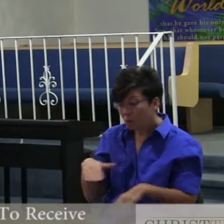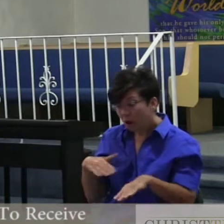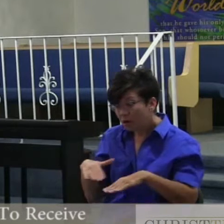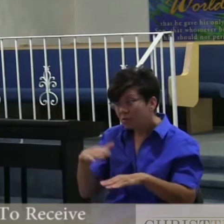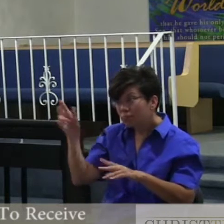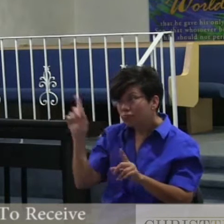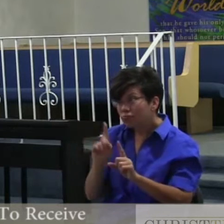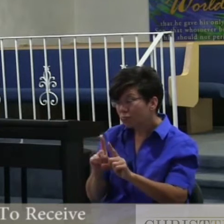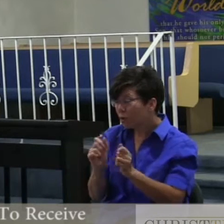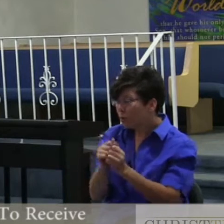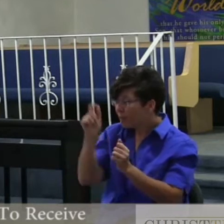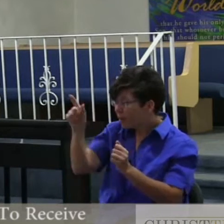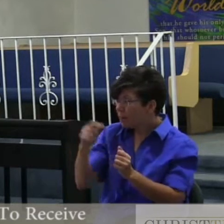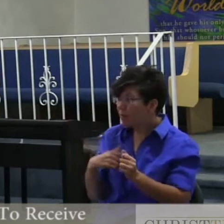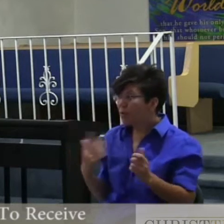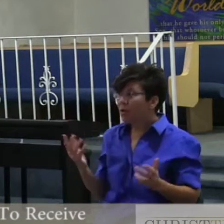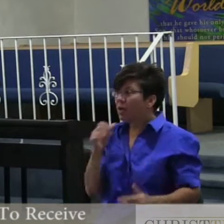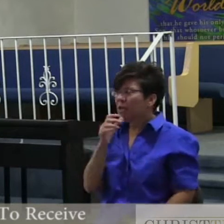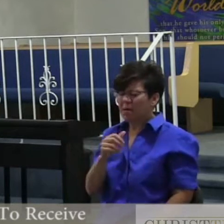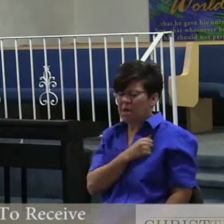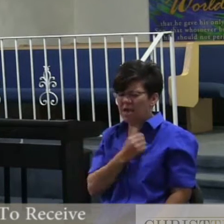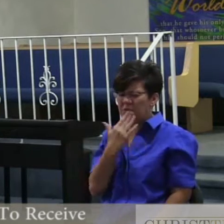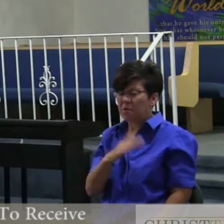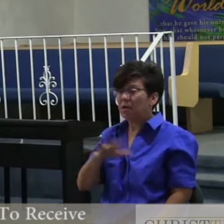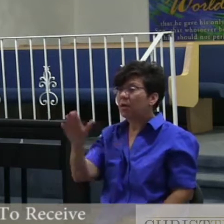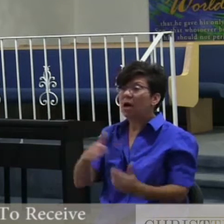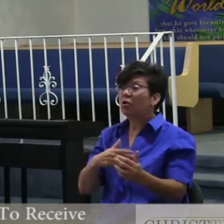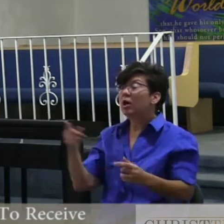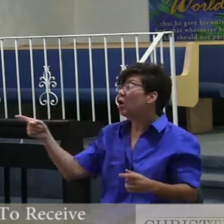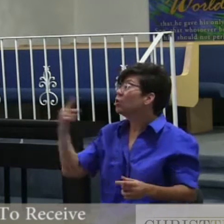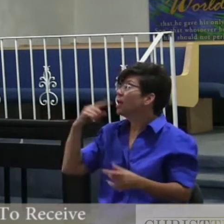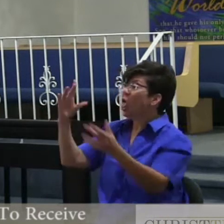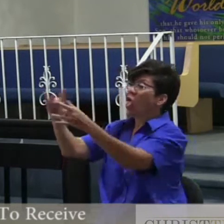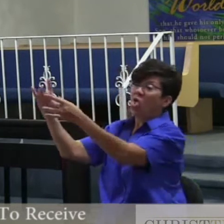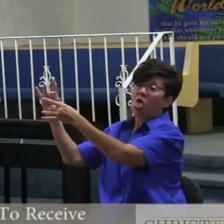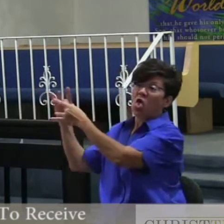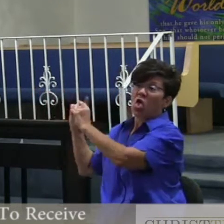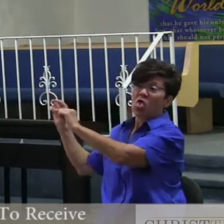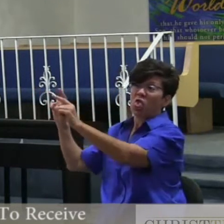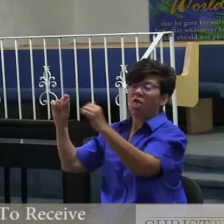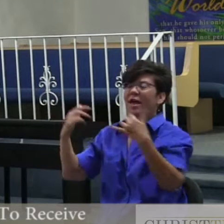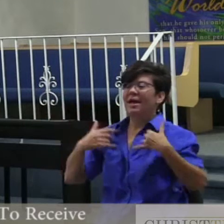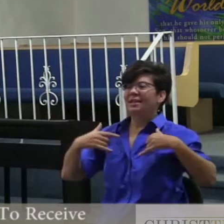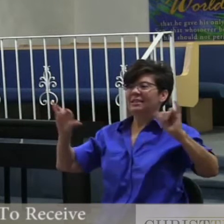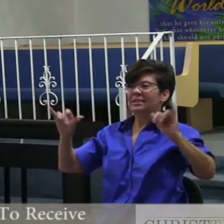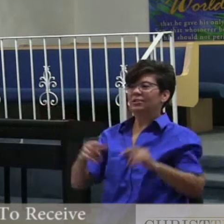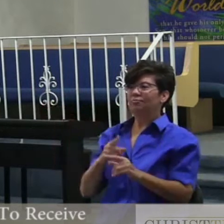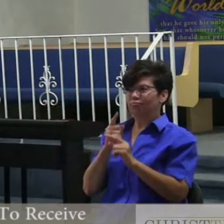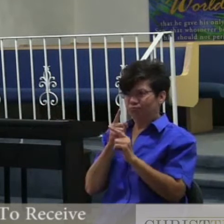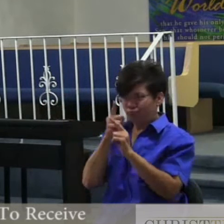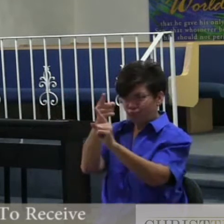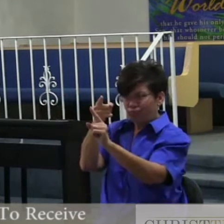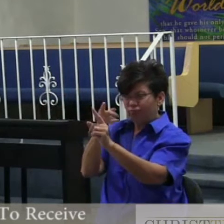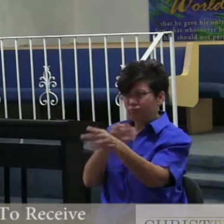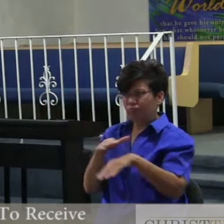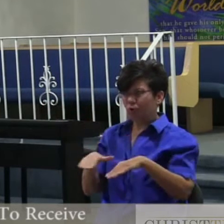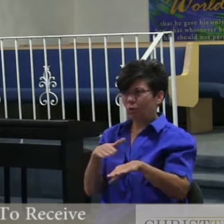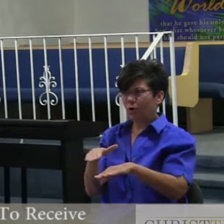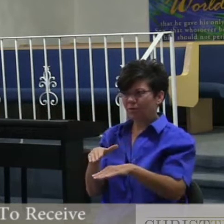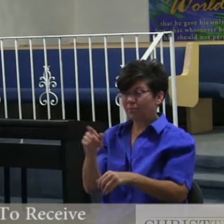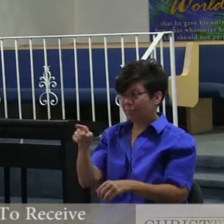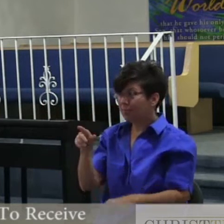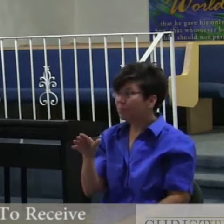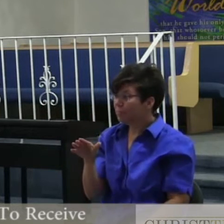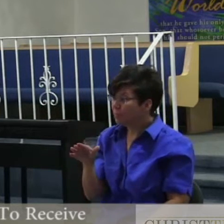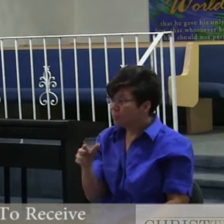the Lord. Some people have an attitude. I don't care what they think. I'm still working on myself. No, we